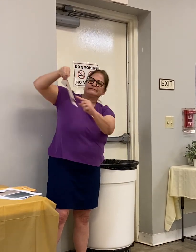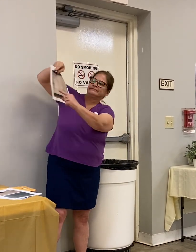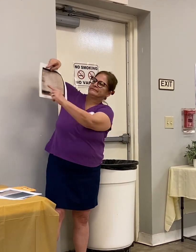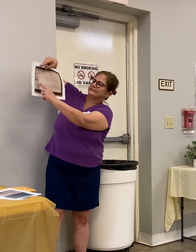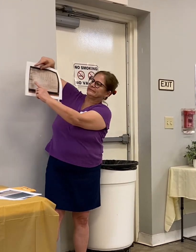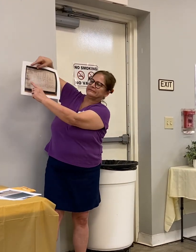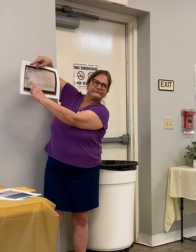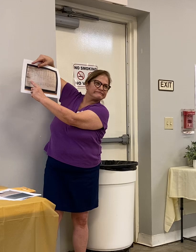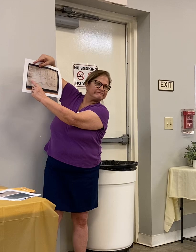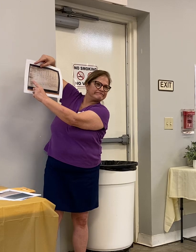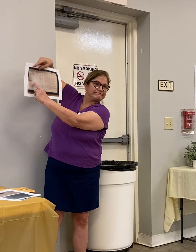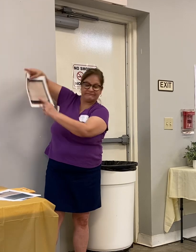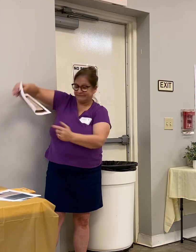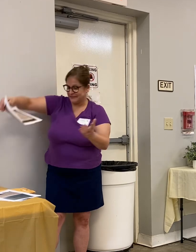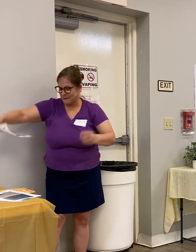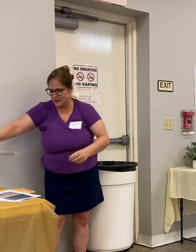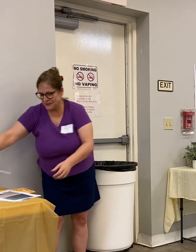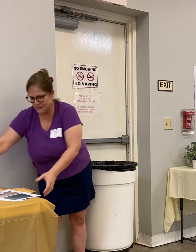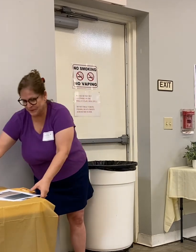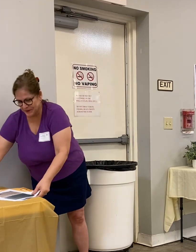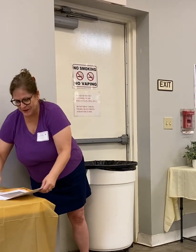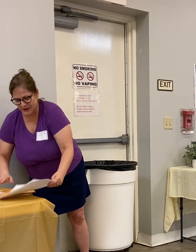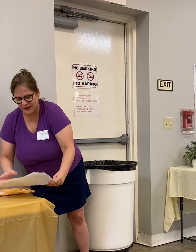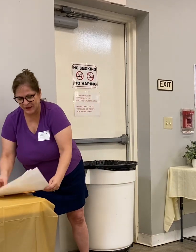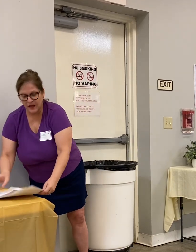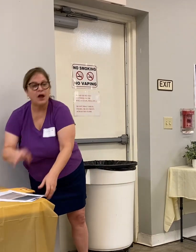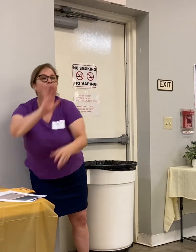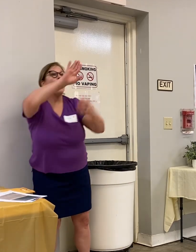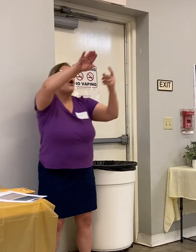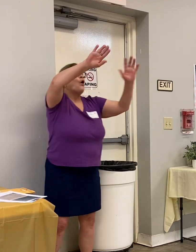1,935 families that were sent.